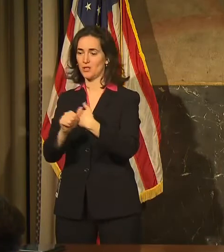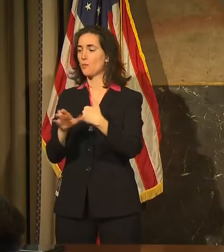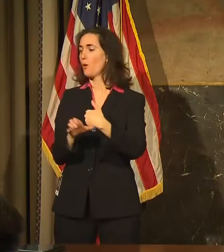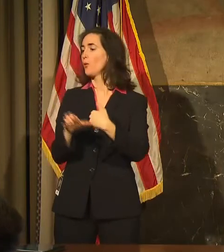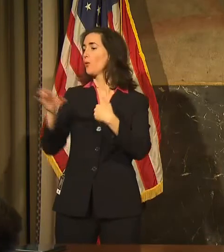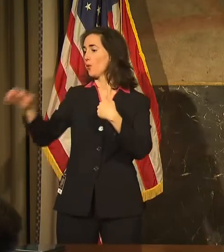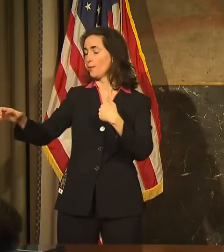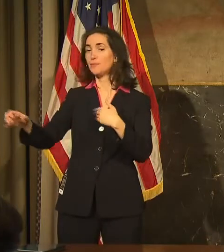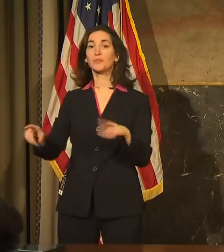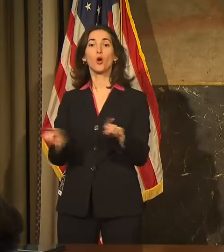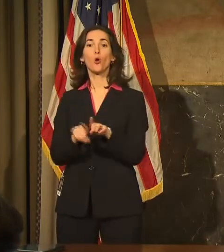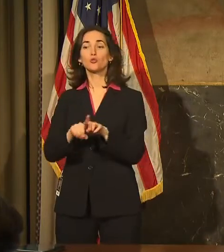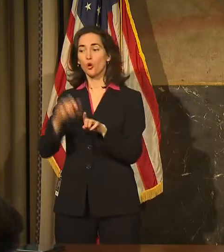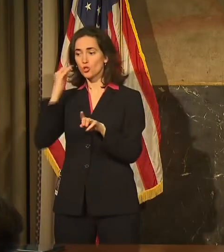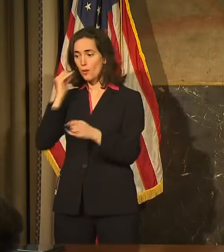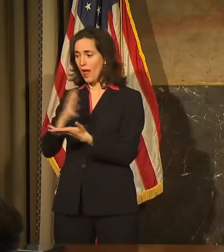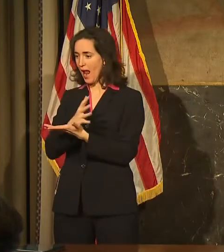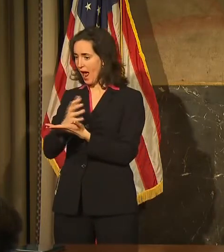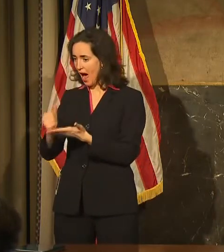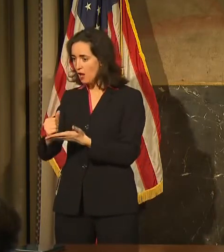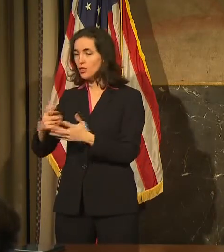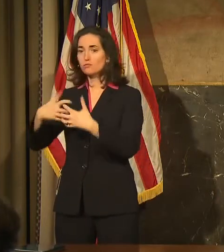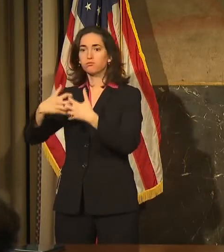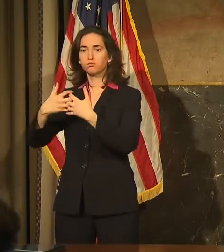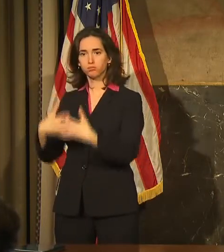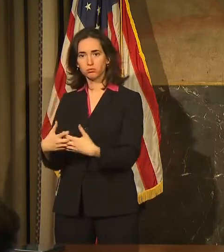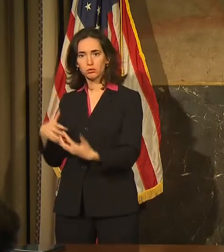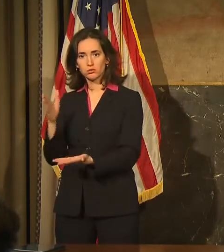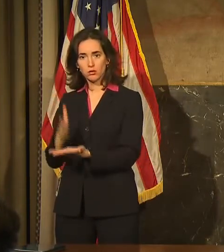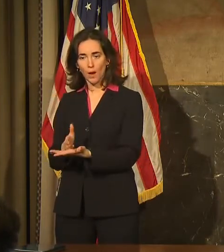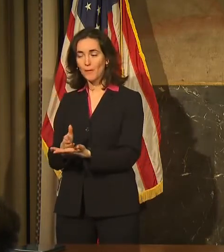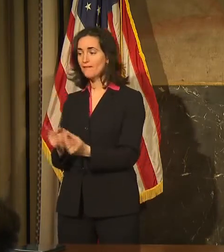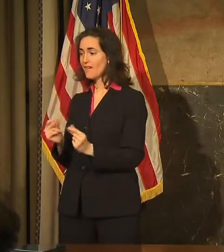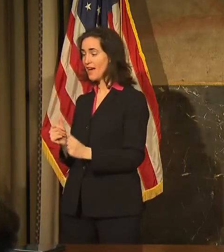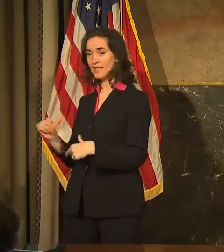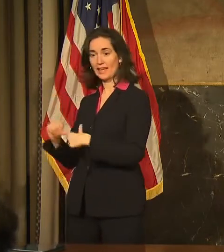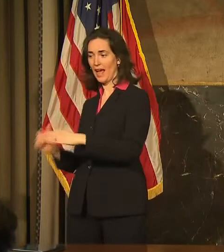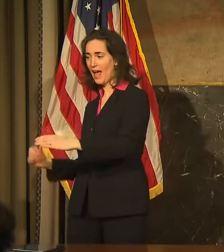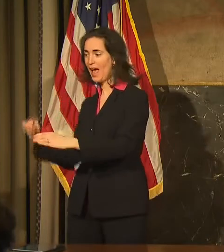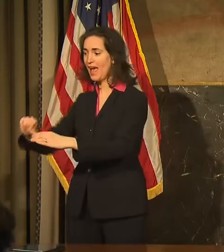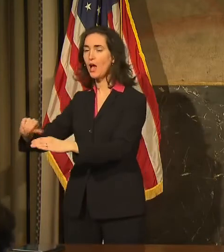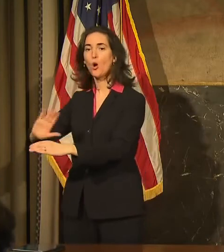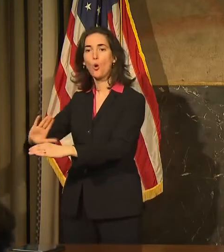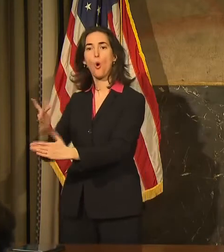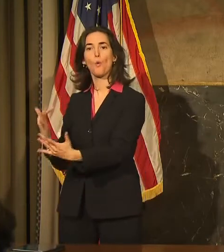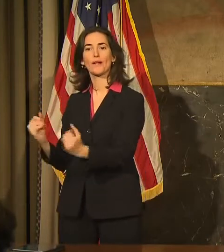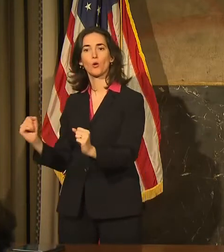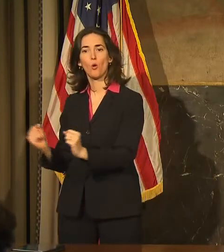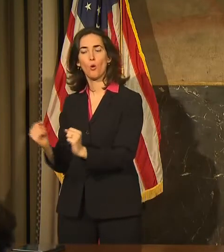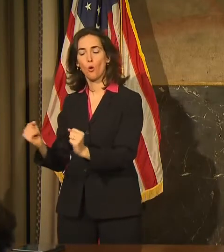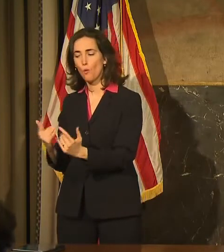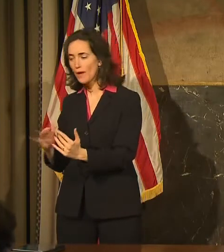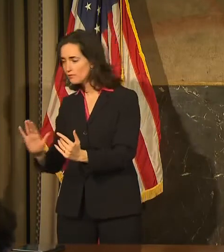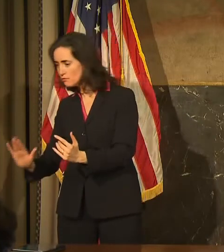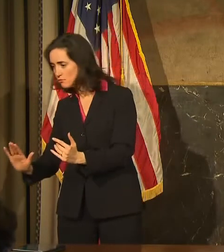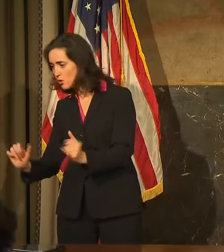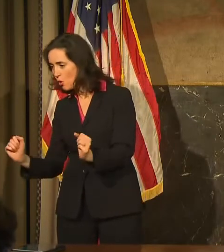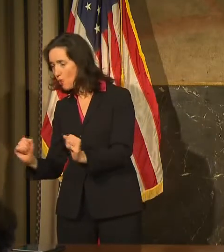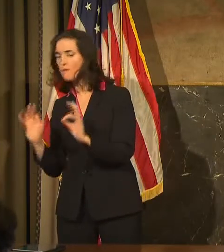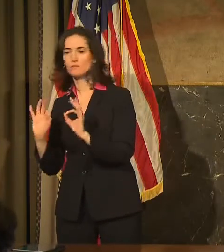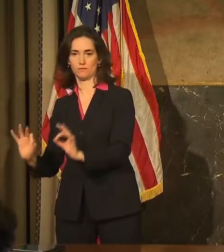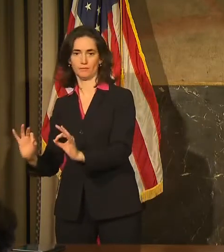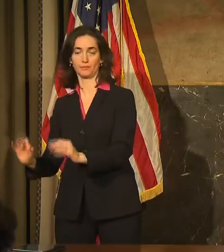it cool down before you refuel it. But we also are worried about individuals warming themselves